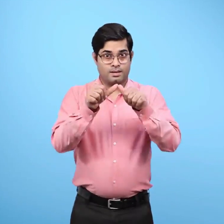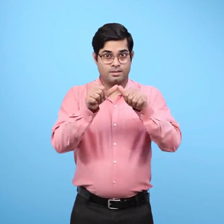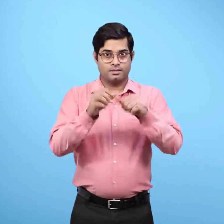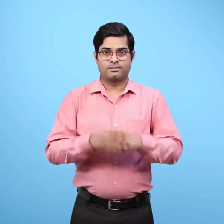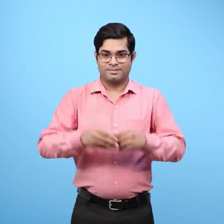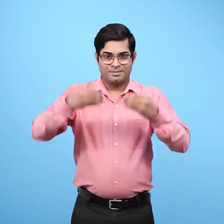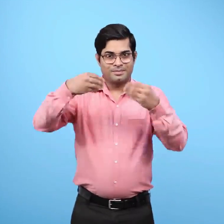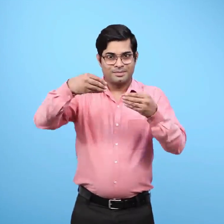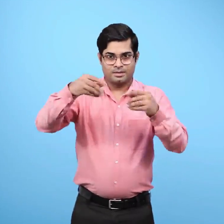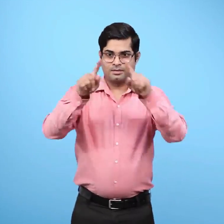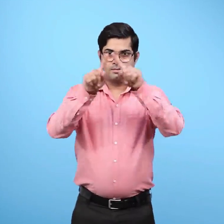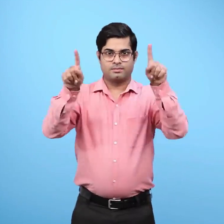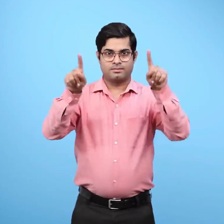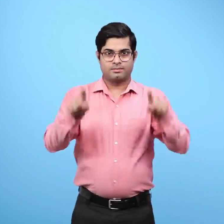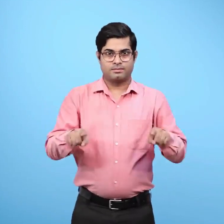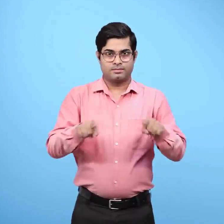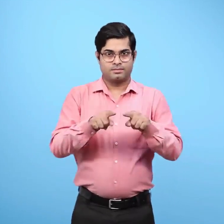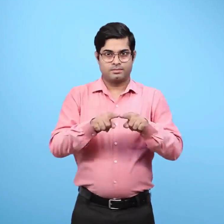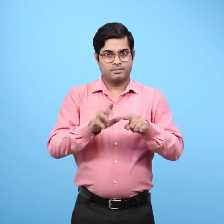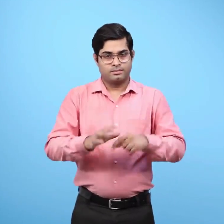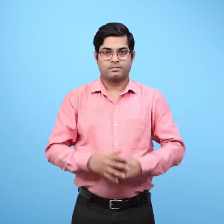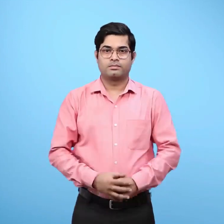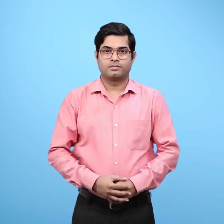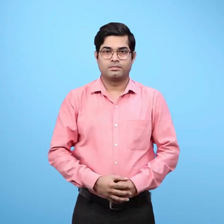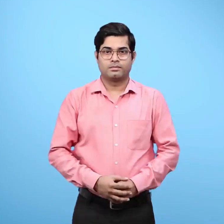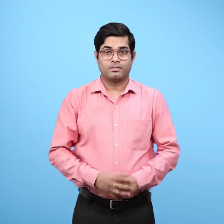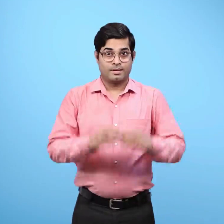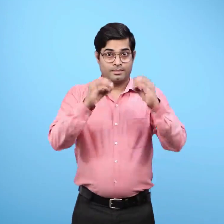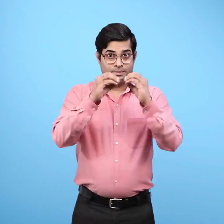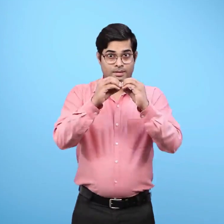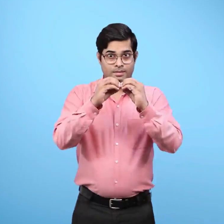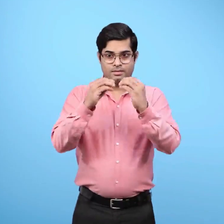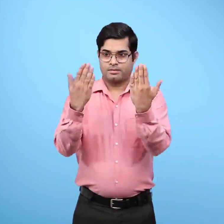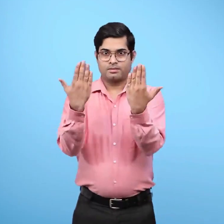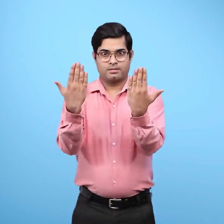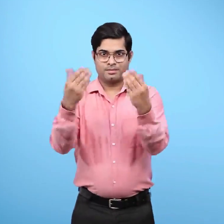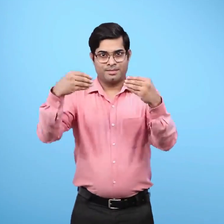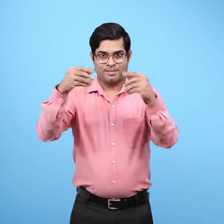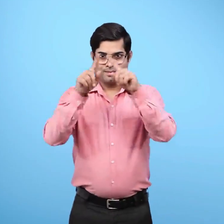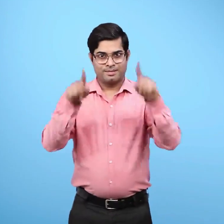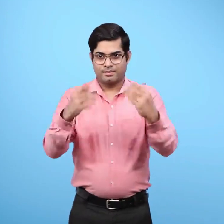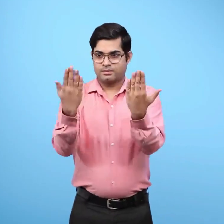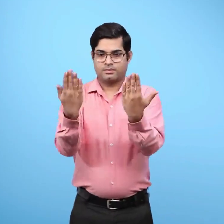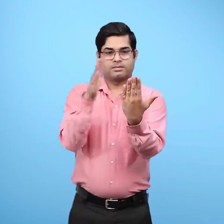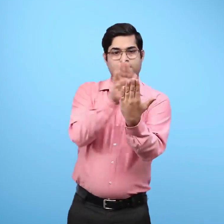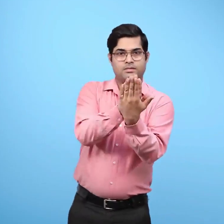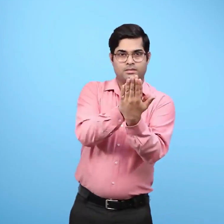A. Take a square sheet of paper. B. Fold it in half.